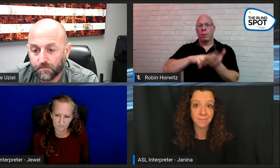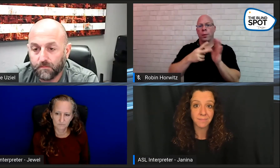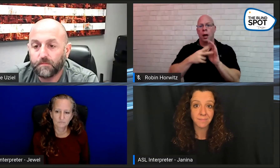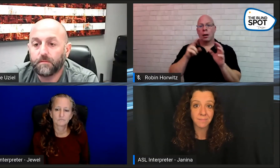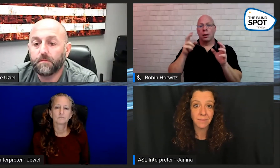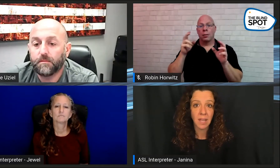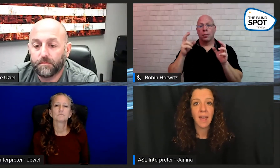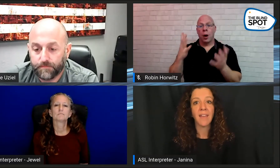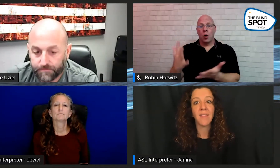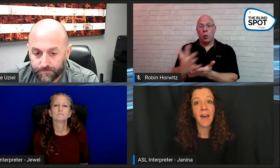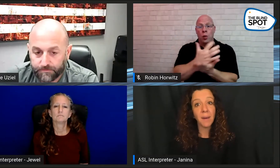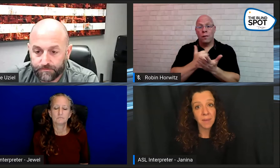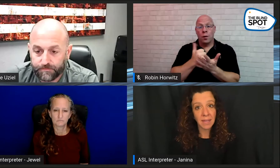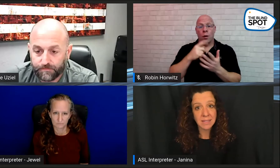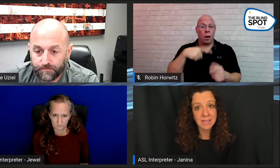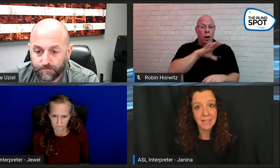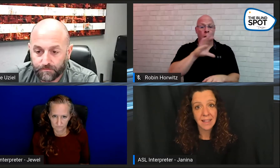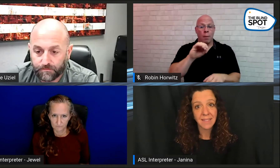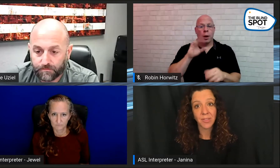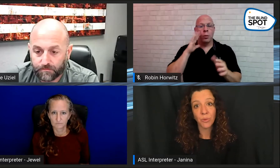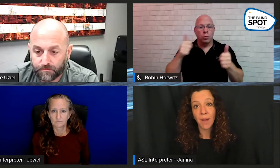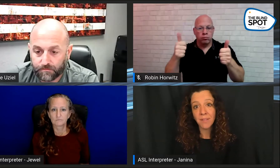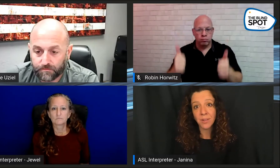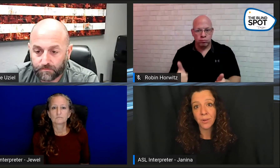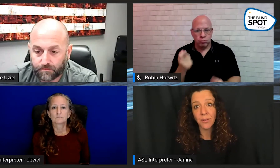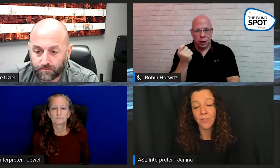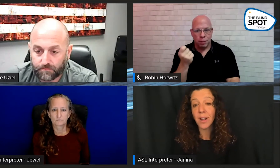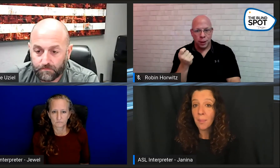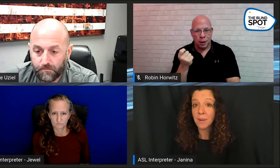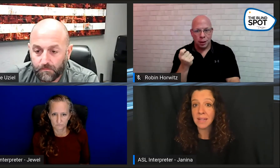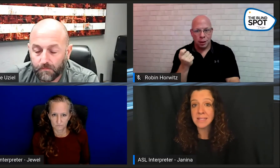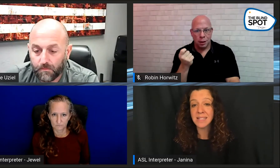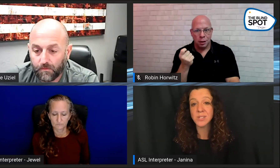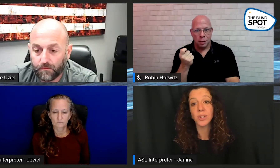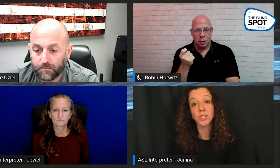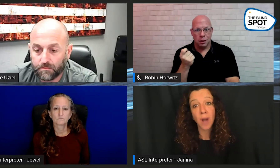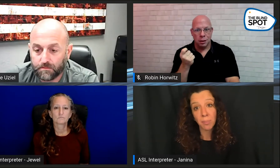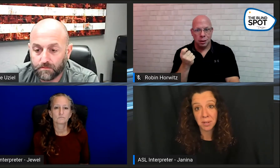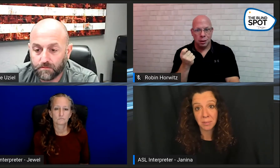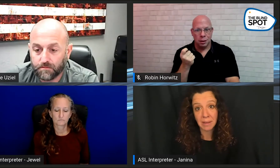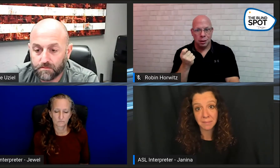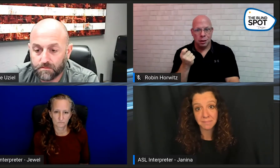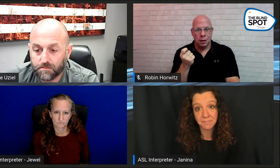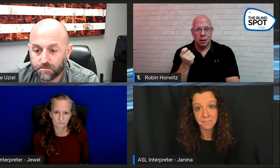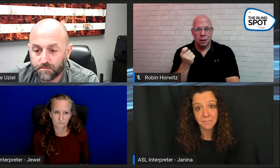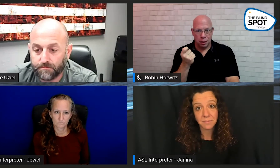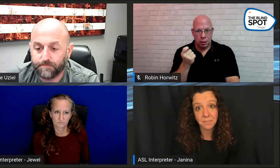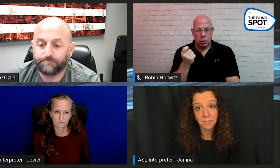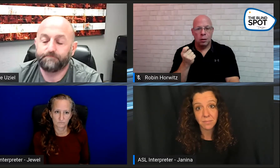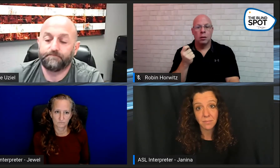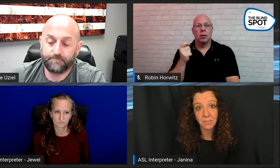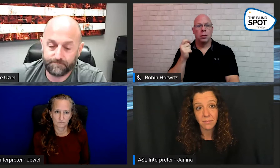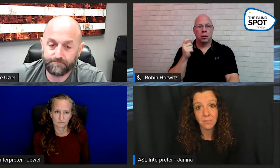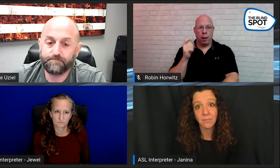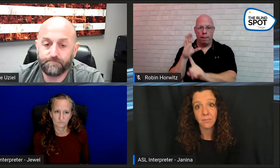economy. And then that means that the revenue for companies is going to drop a little bit.